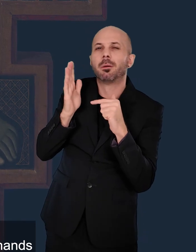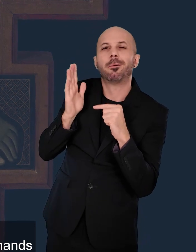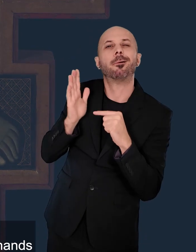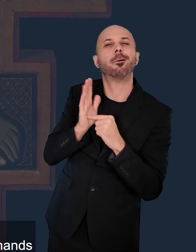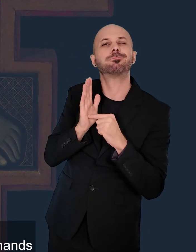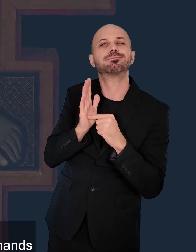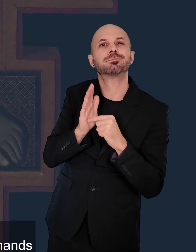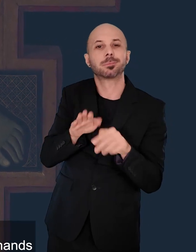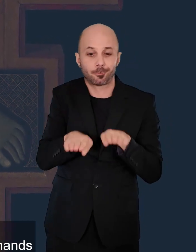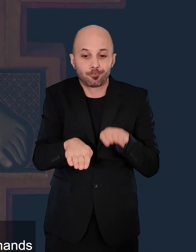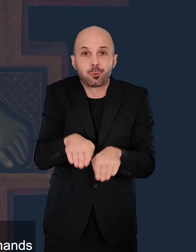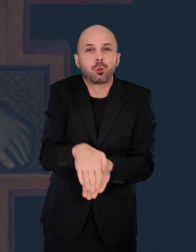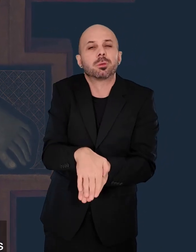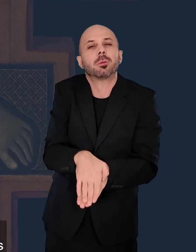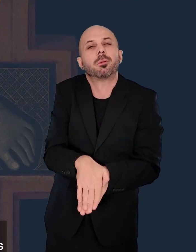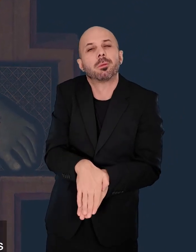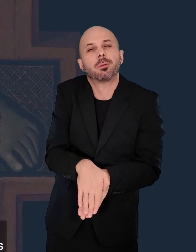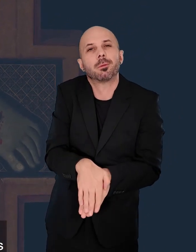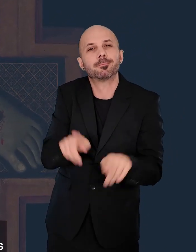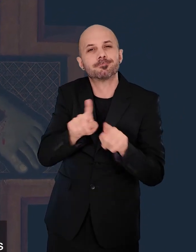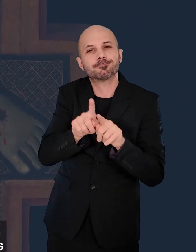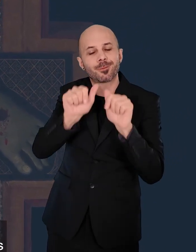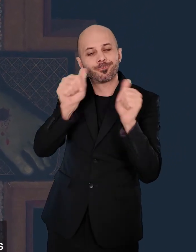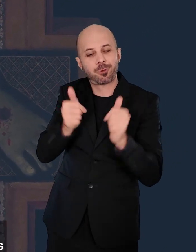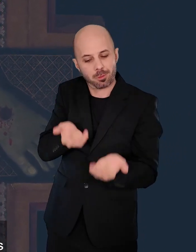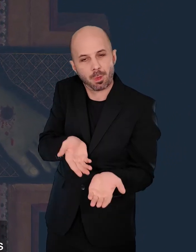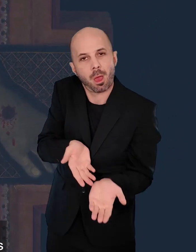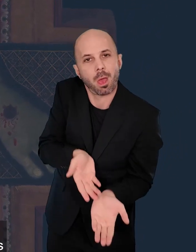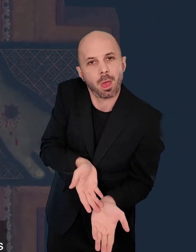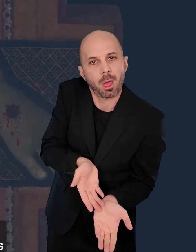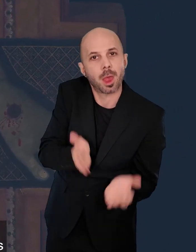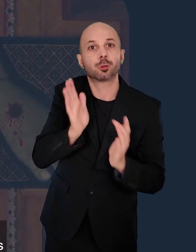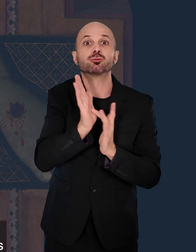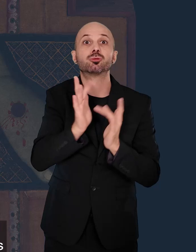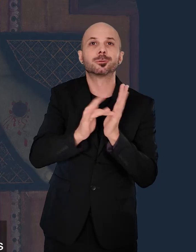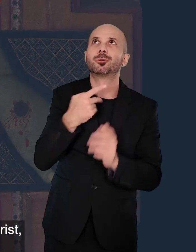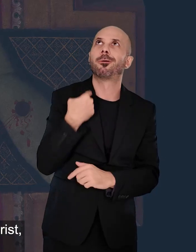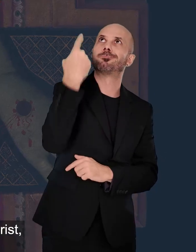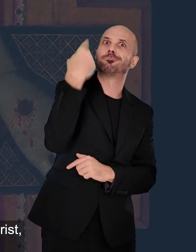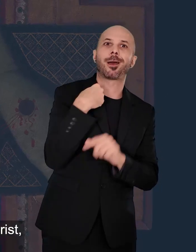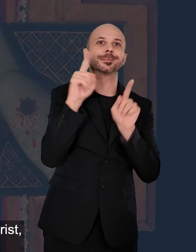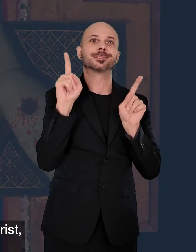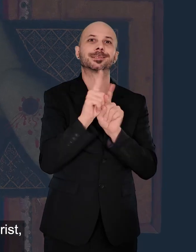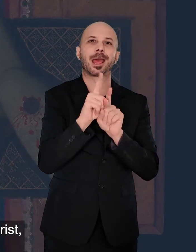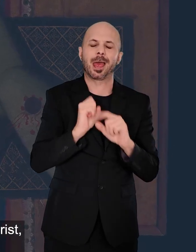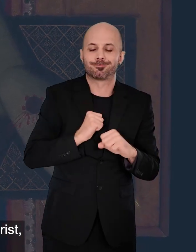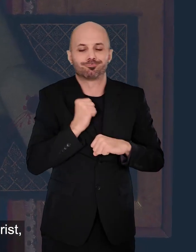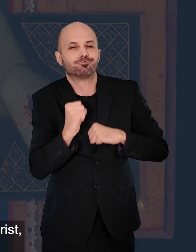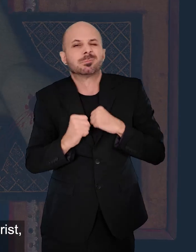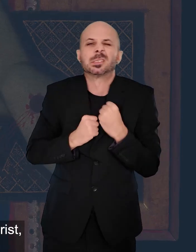the stigmata on his hands and feet and indicates with an eloquent gestures the wounds of the feet of Christ,